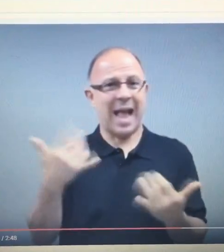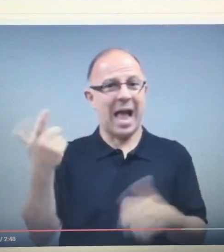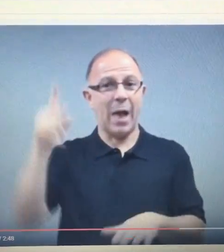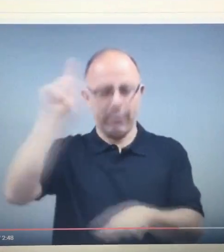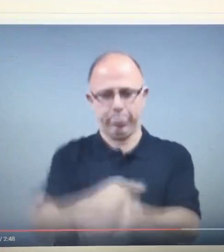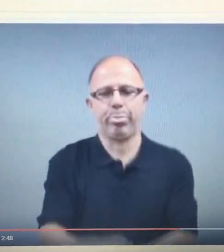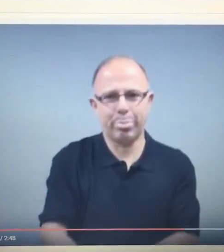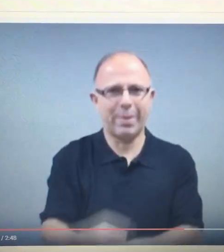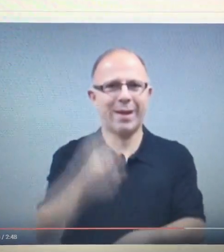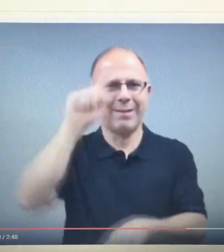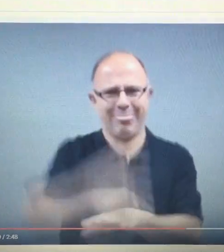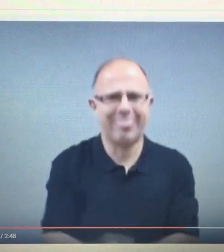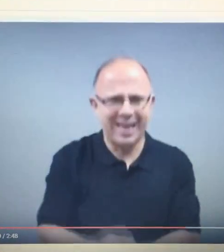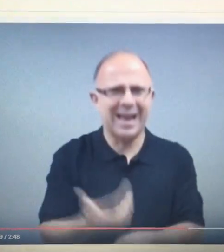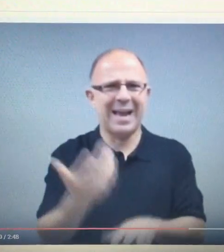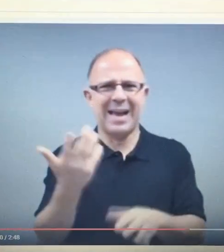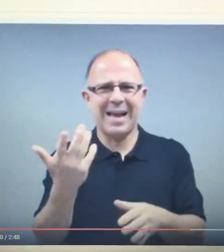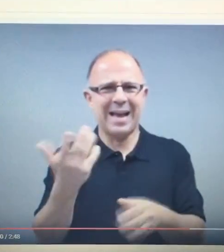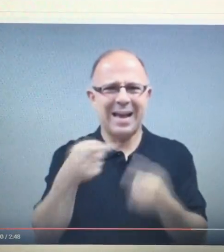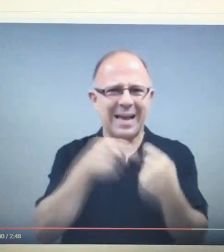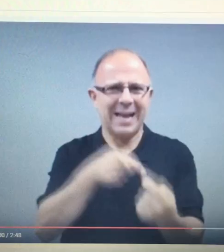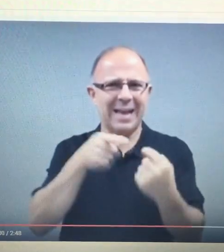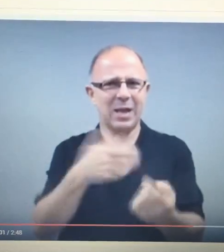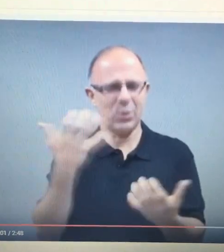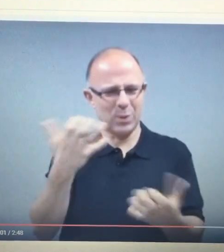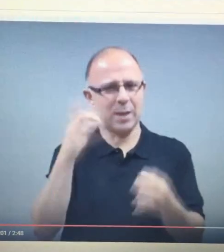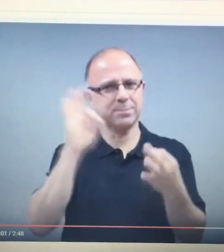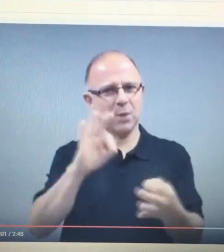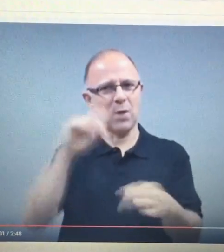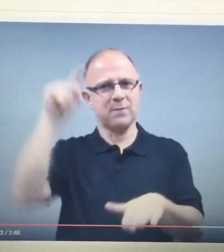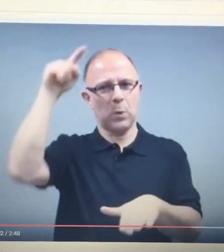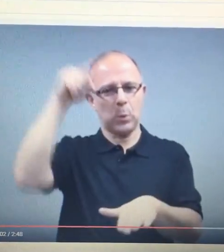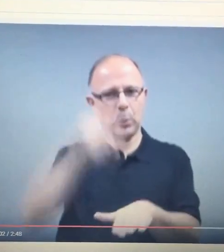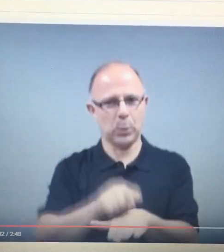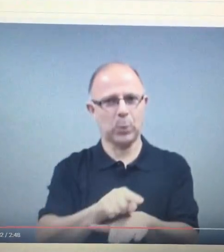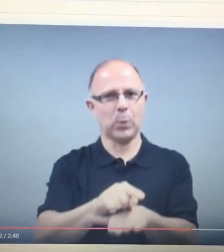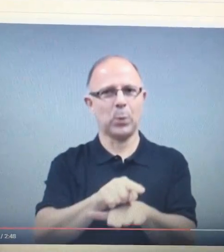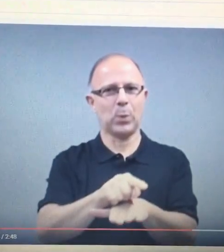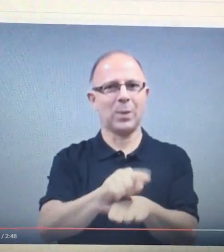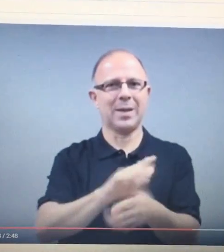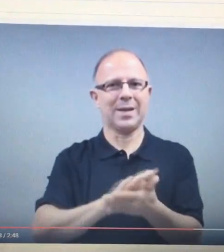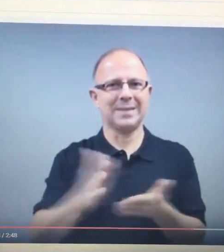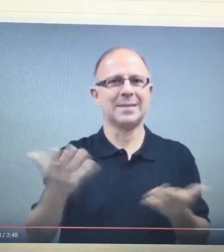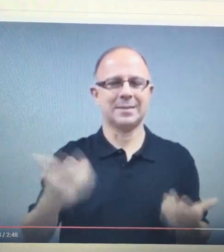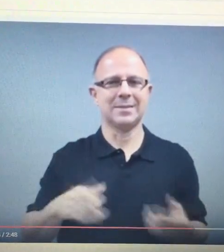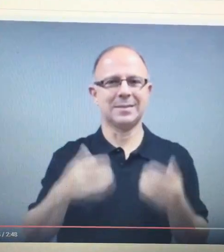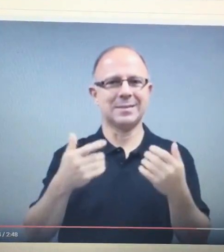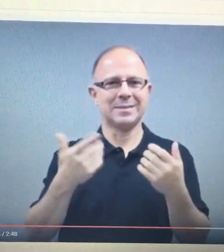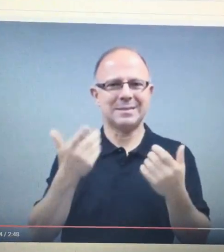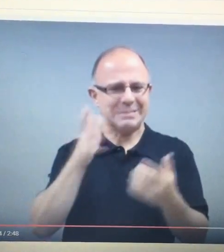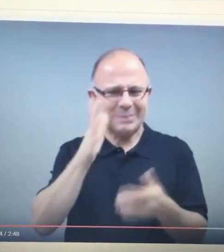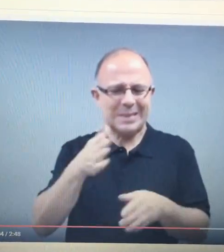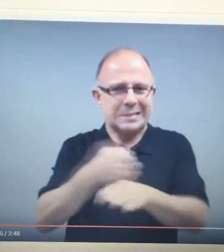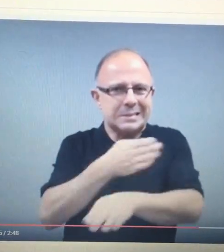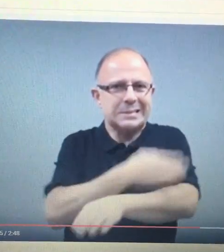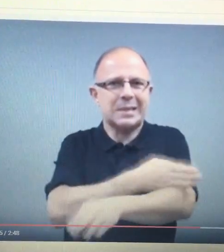all these experiments and change different things to be able to perfect the insect. And they had a hard time getting it to